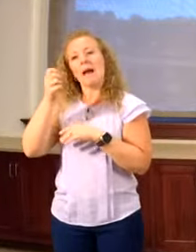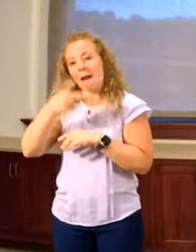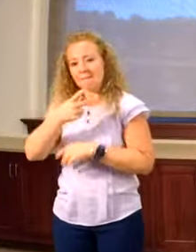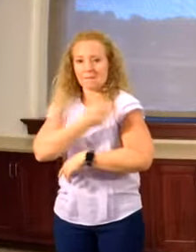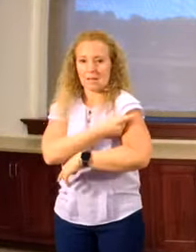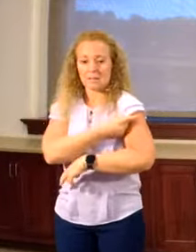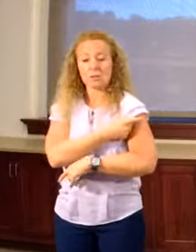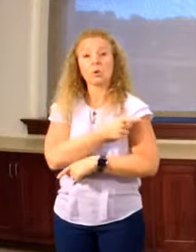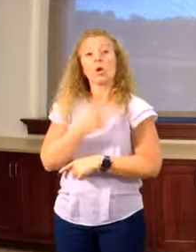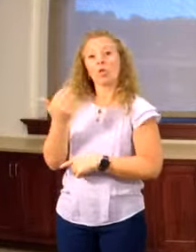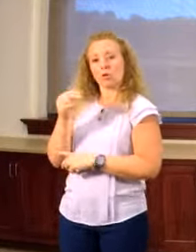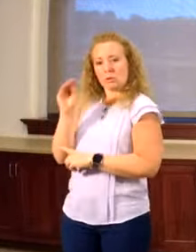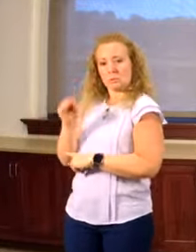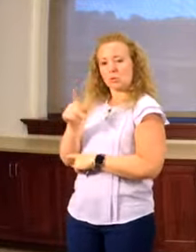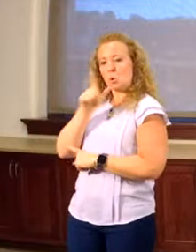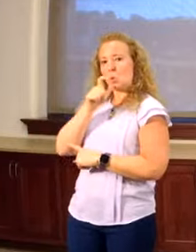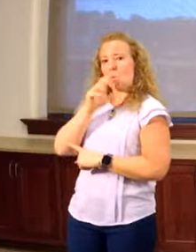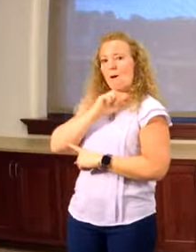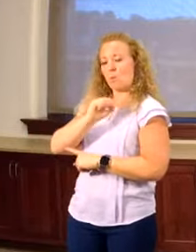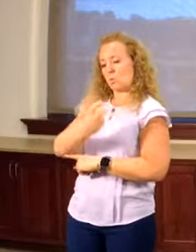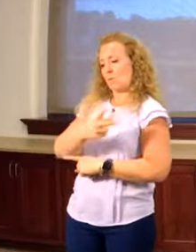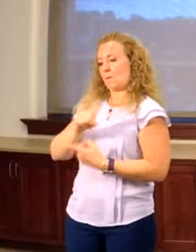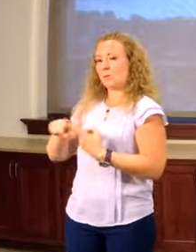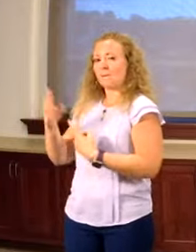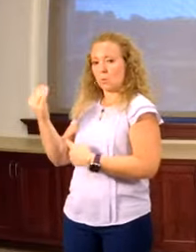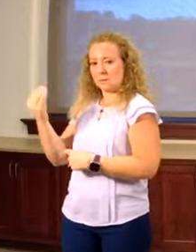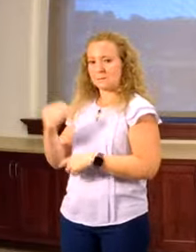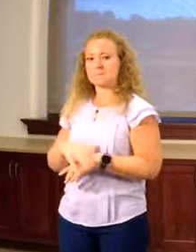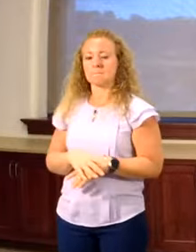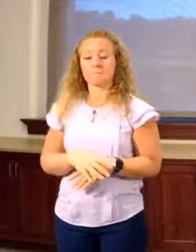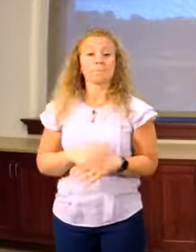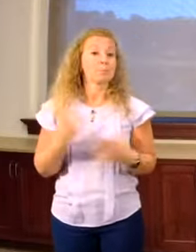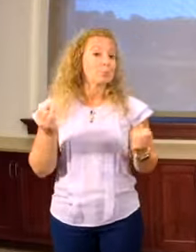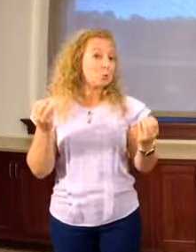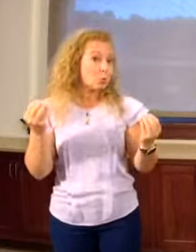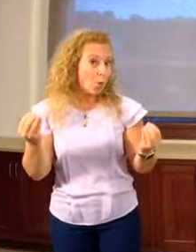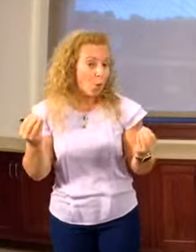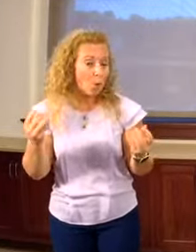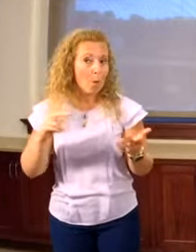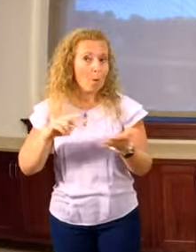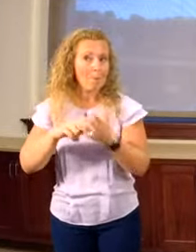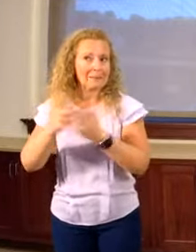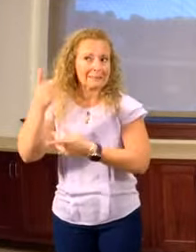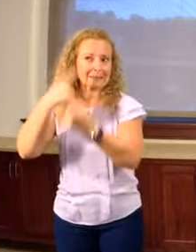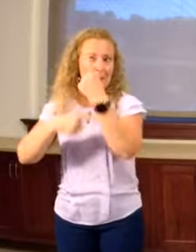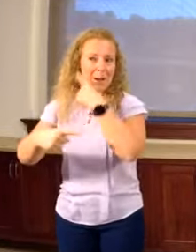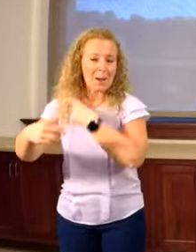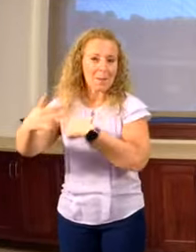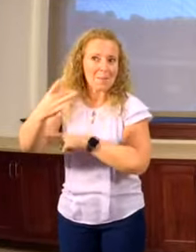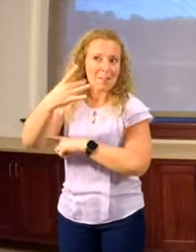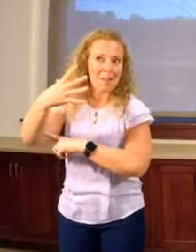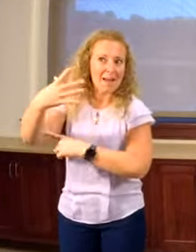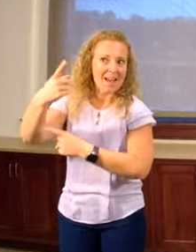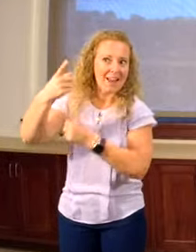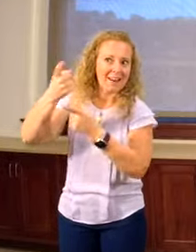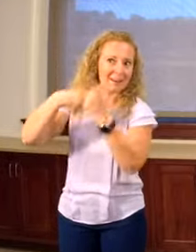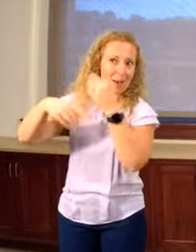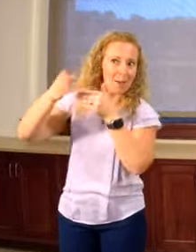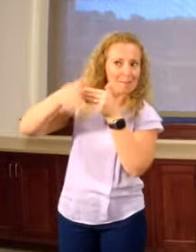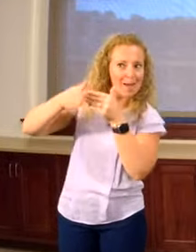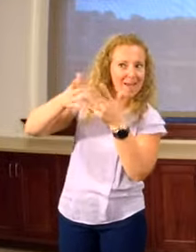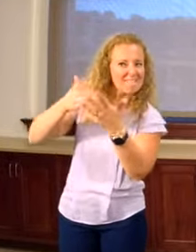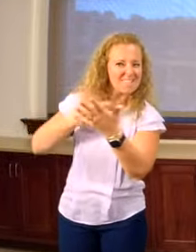and 13% people 12 to 14. So the light at the end of the tunnel is getting brighter.